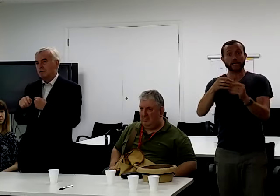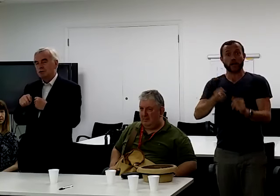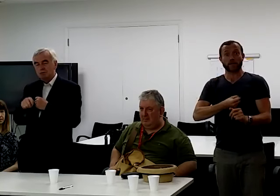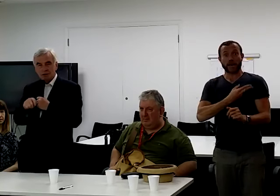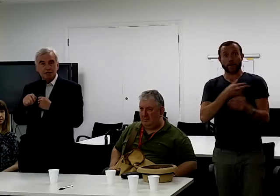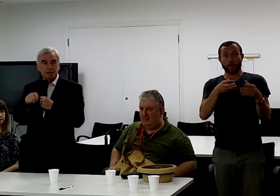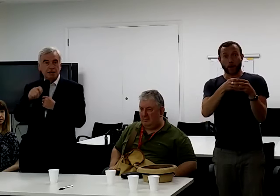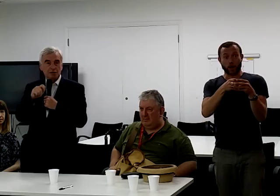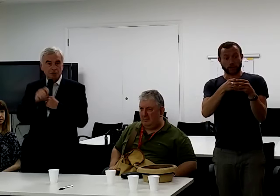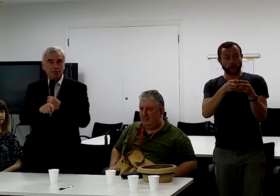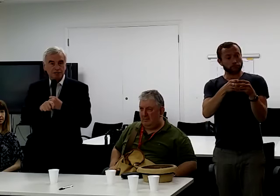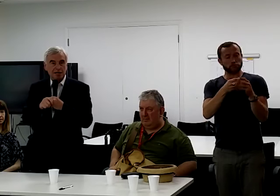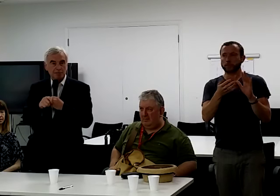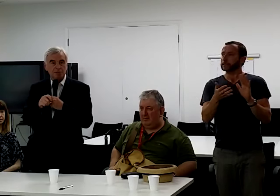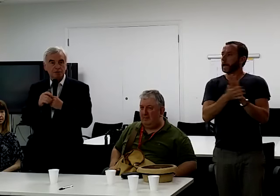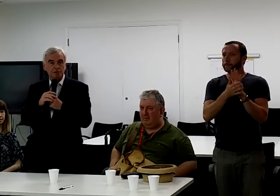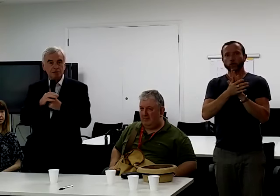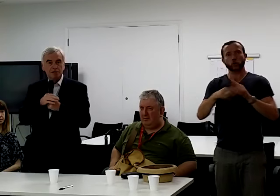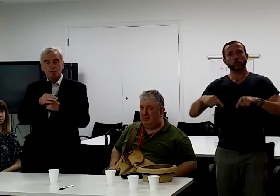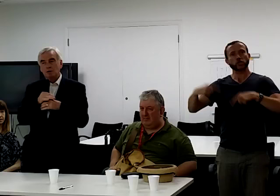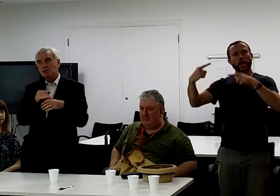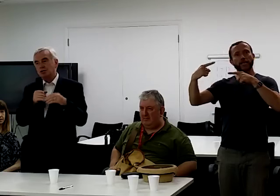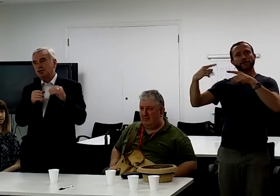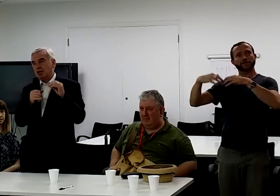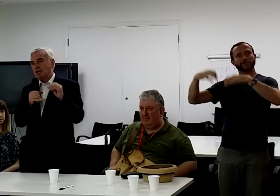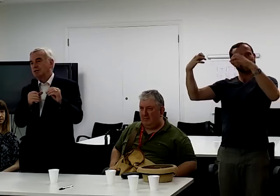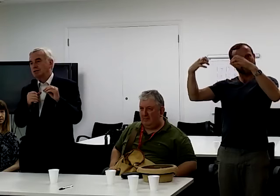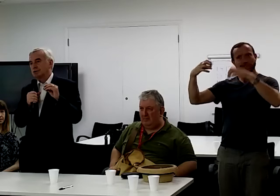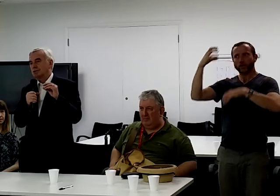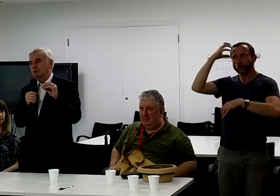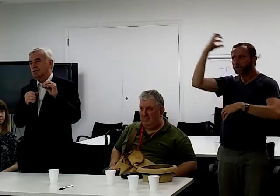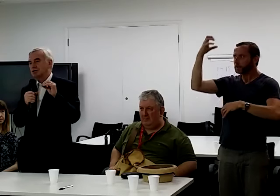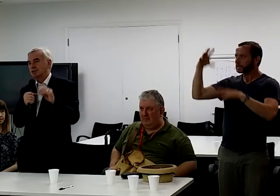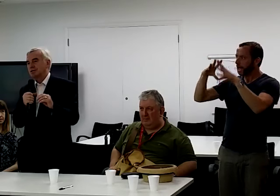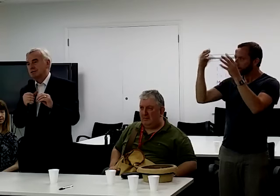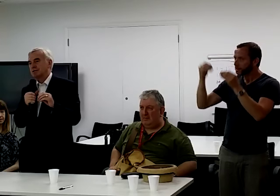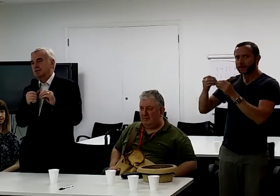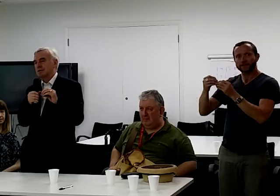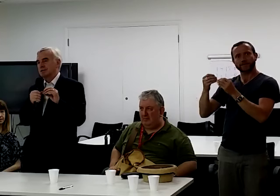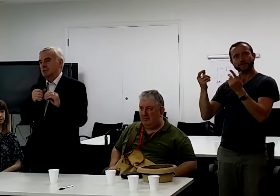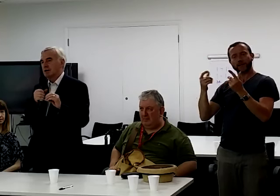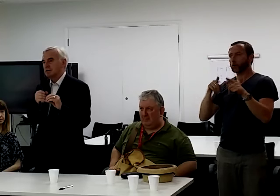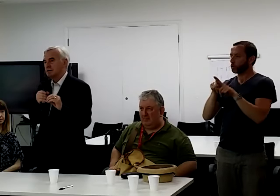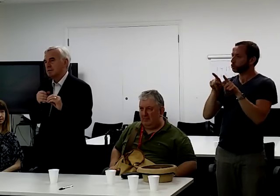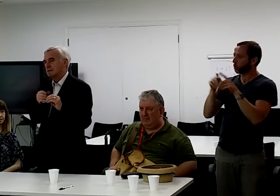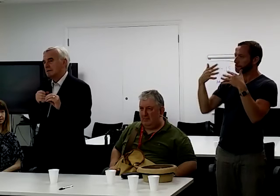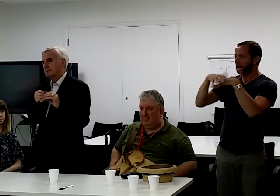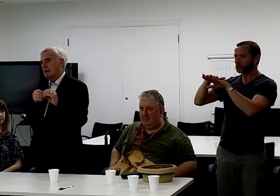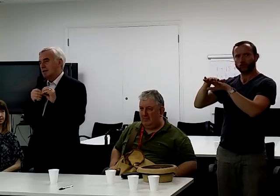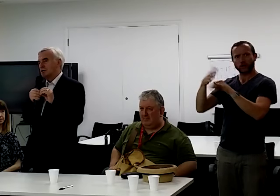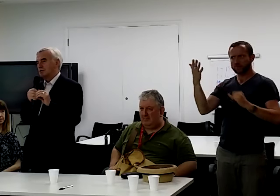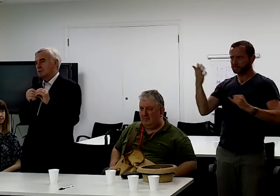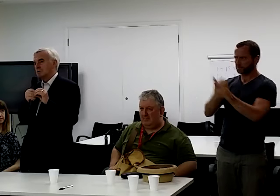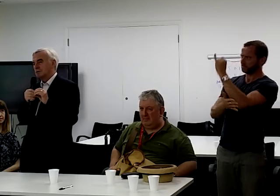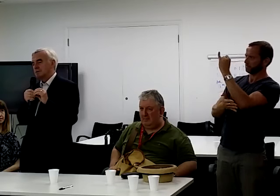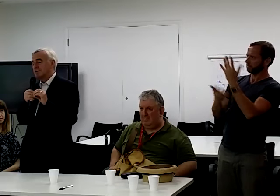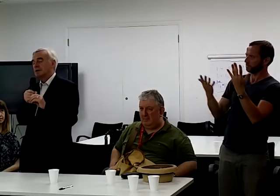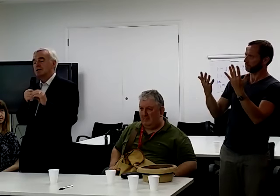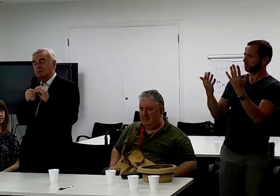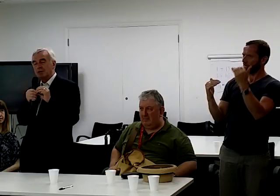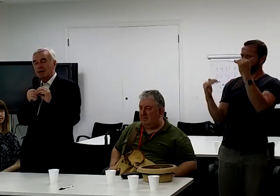Party who's willing to take on the establishment, willing to challenge the social injustices of our society, and